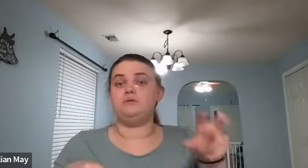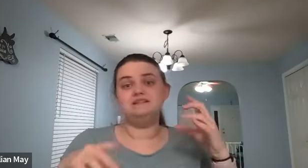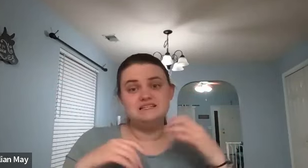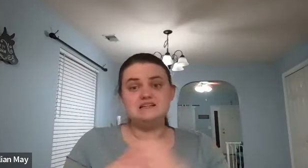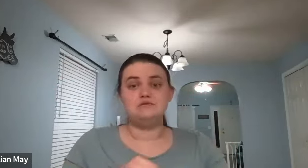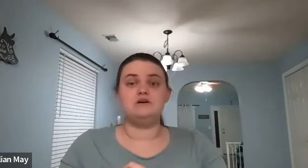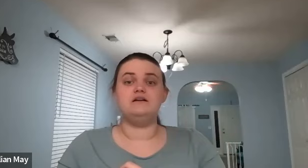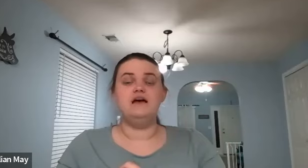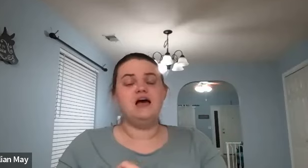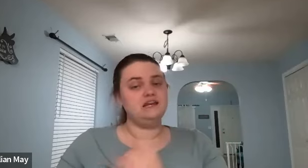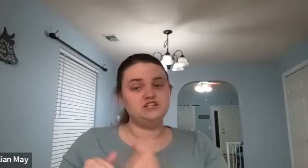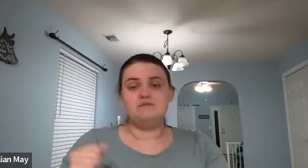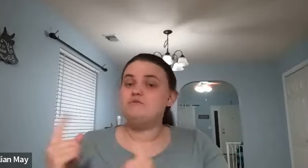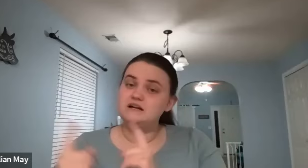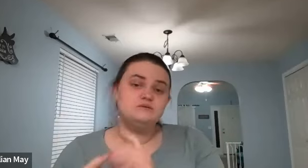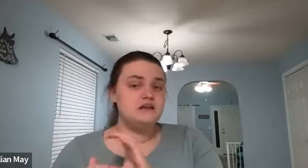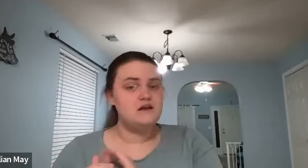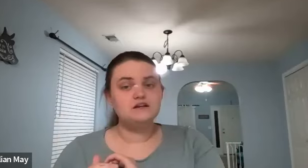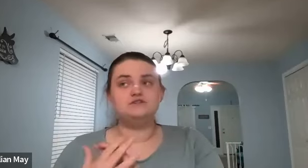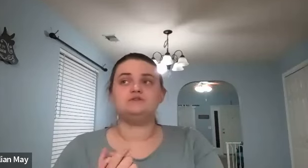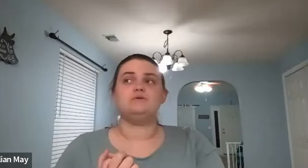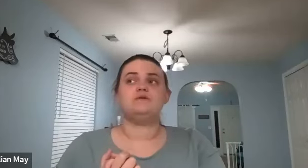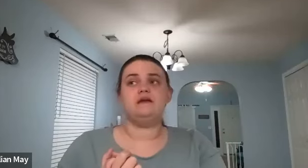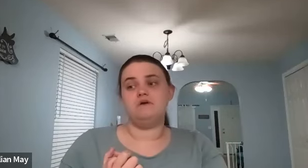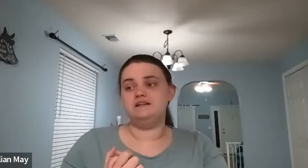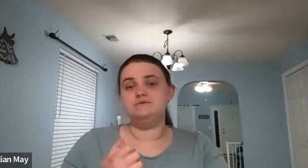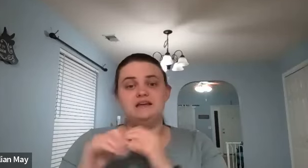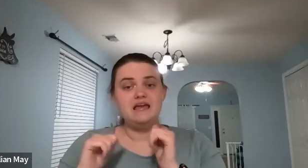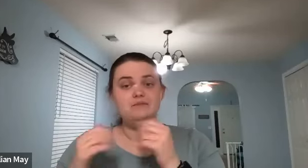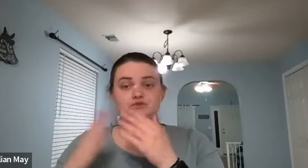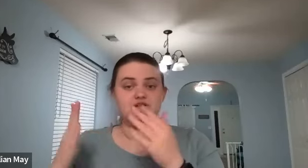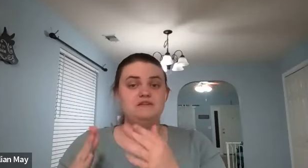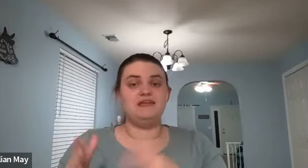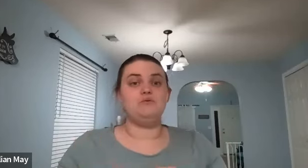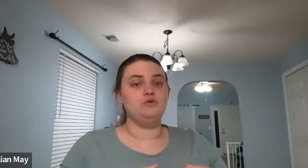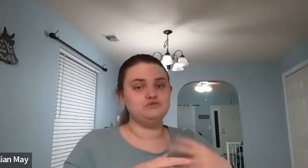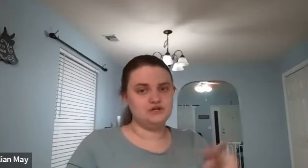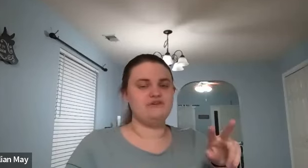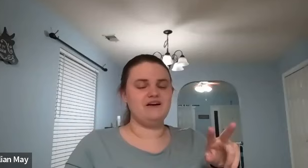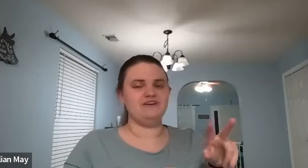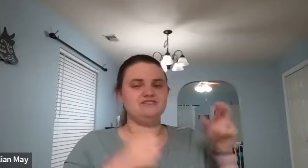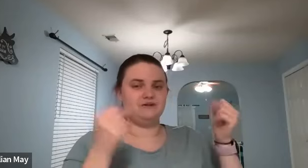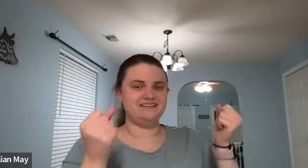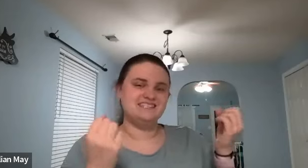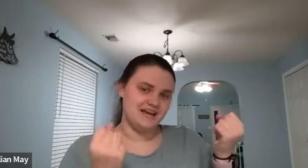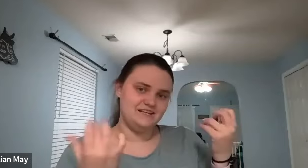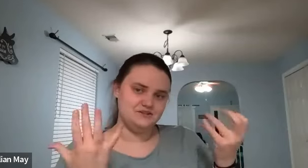going to Disney World, and each time they run into a character or they run into a game or something, they will turn around, look at the screen, and sign it to